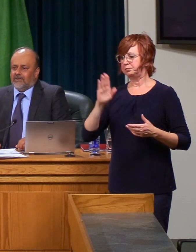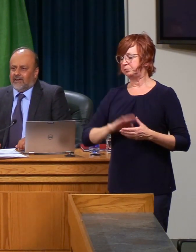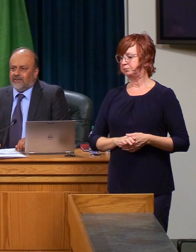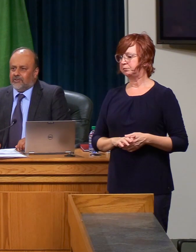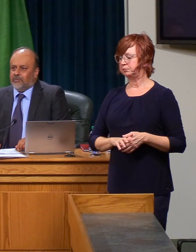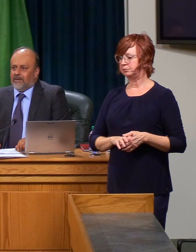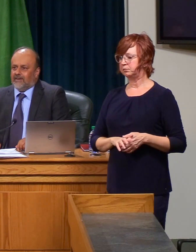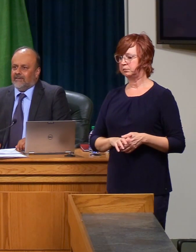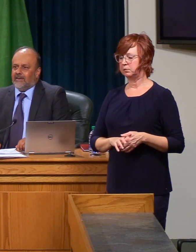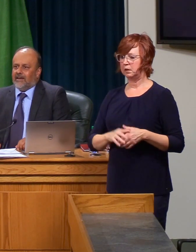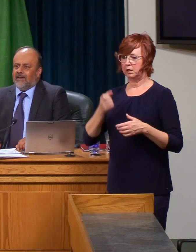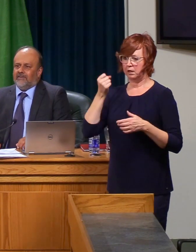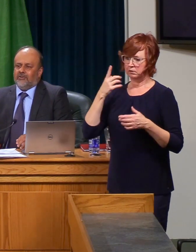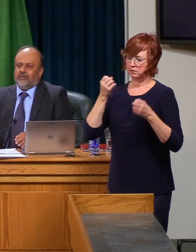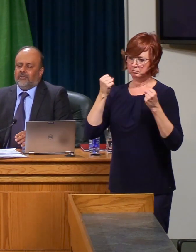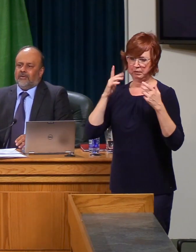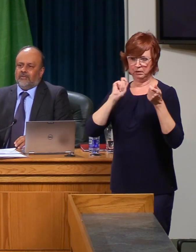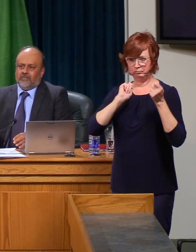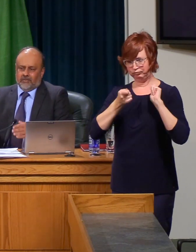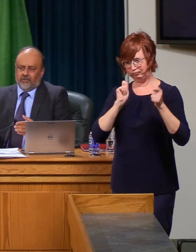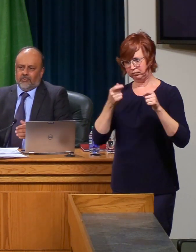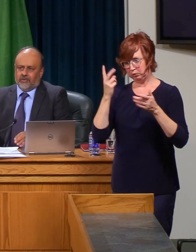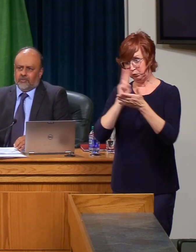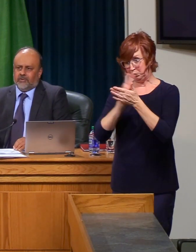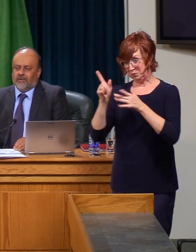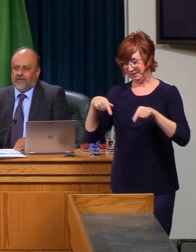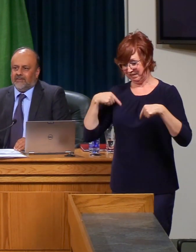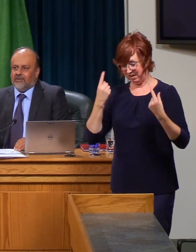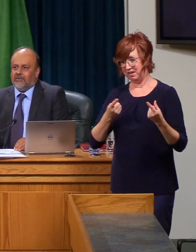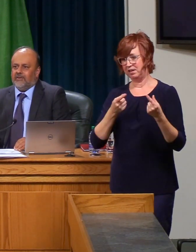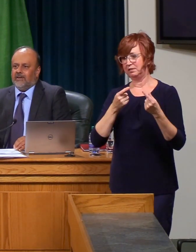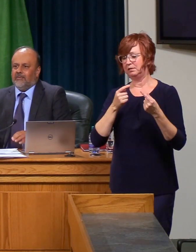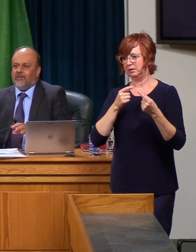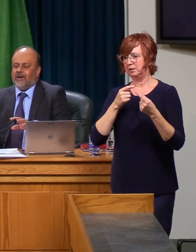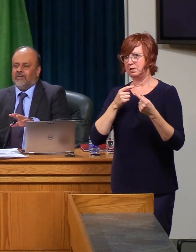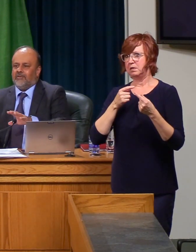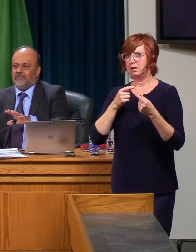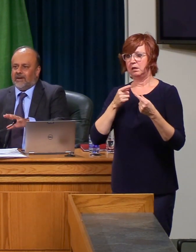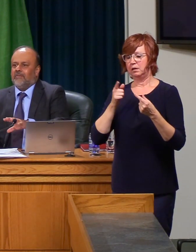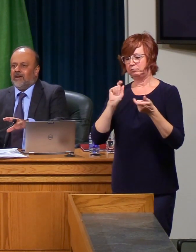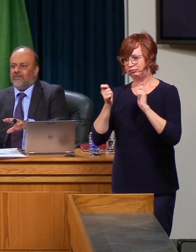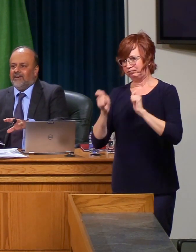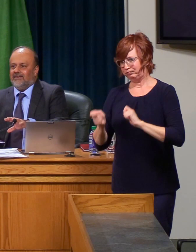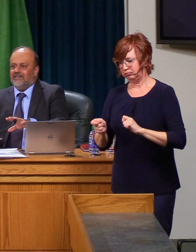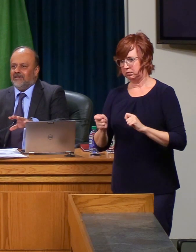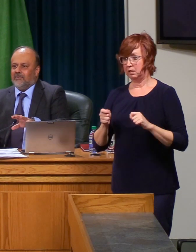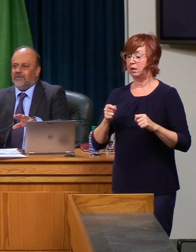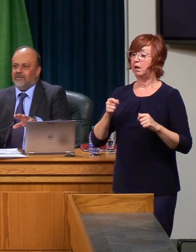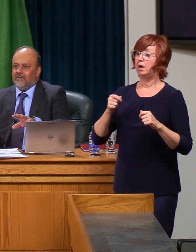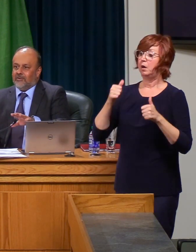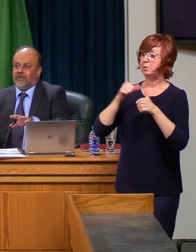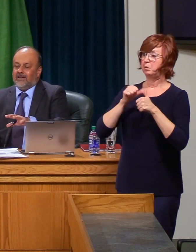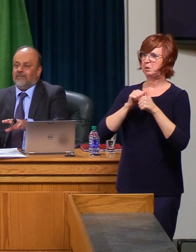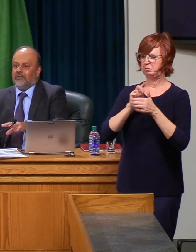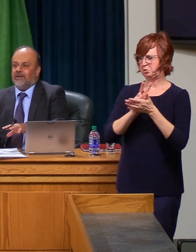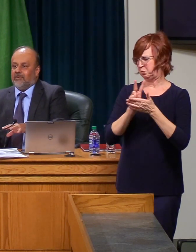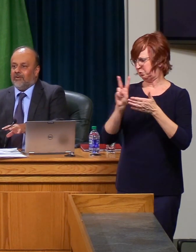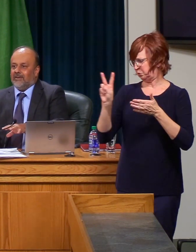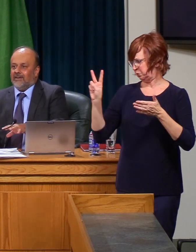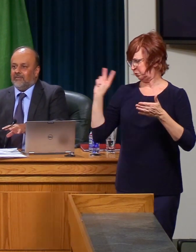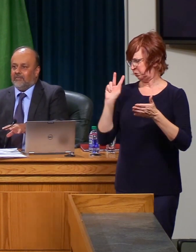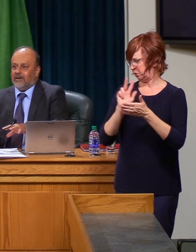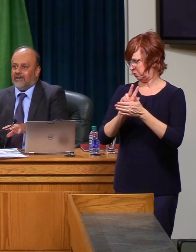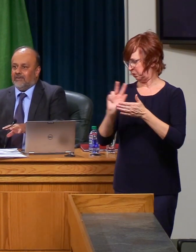changes over the last 2 weeks. As you know, about 2 or 3 weeks ago, if you're coming from some countries, you were actually put